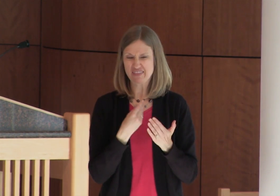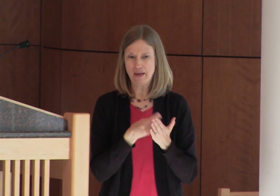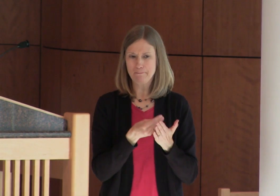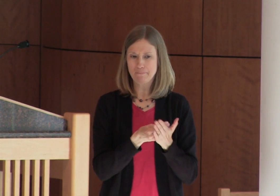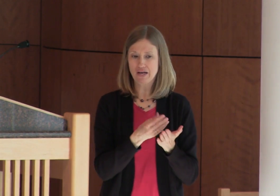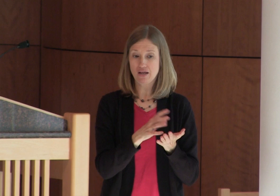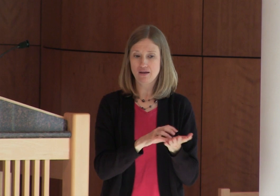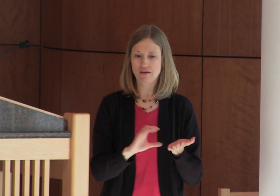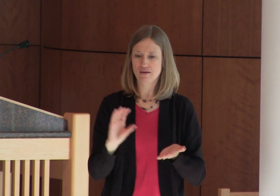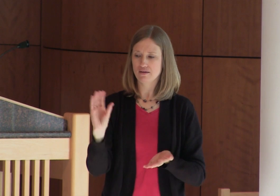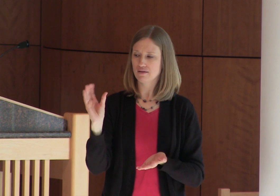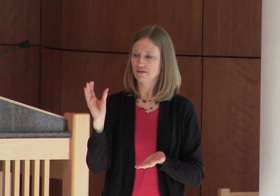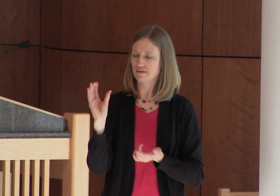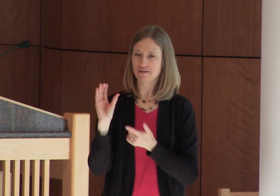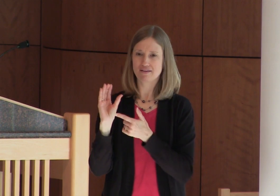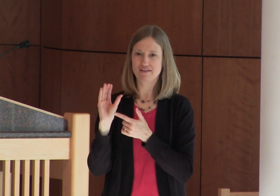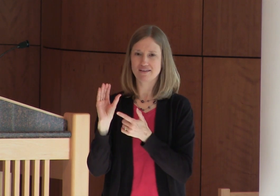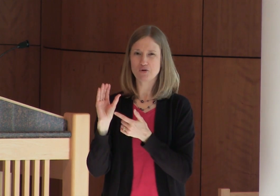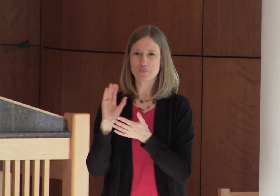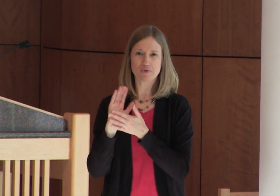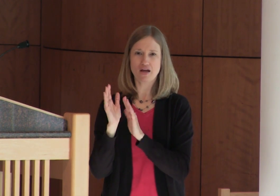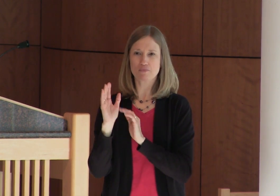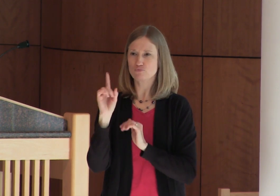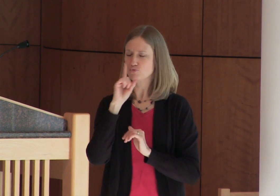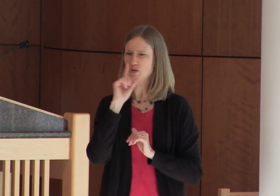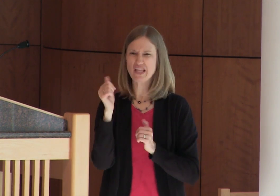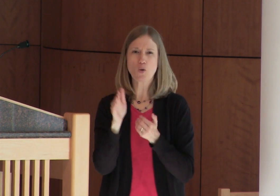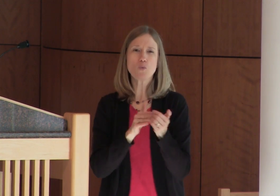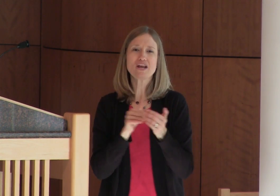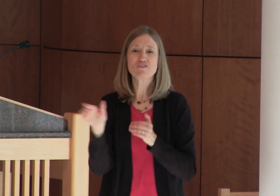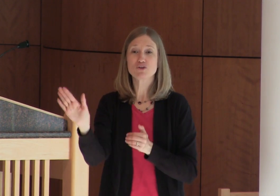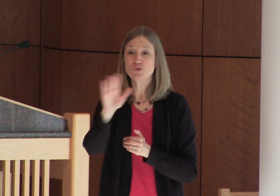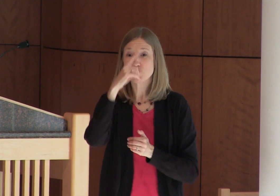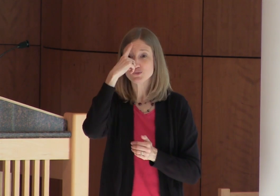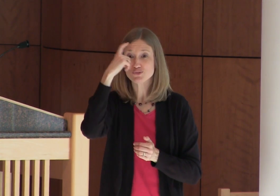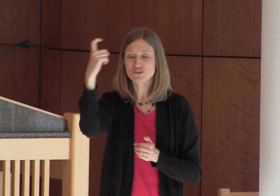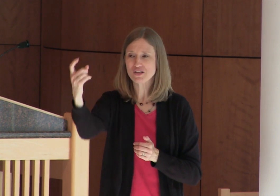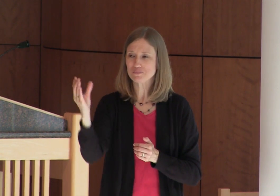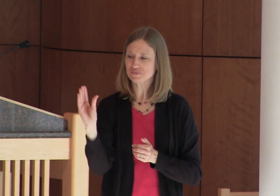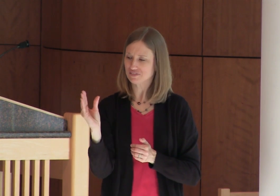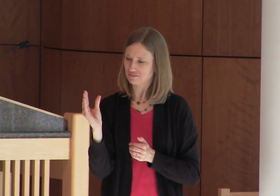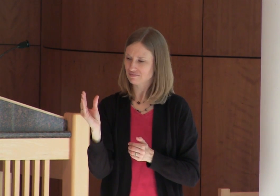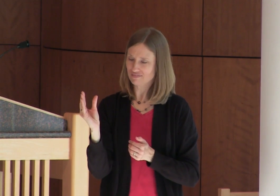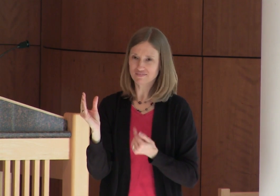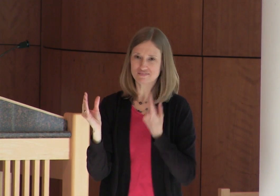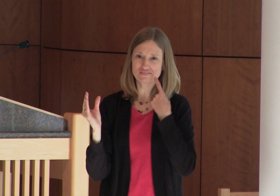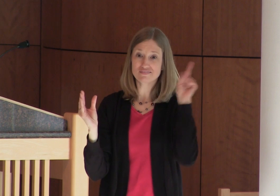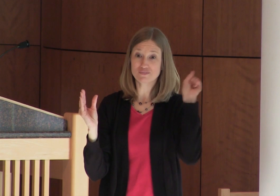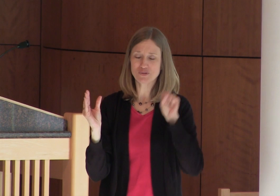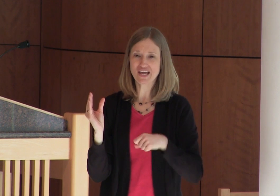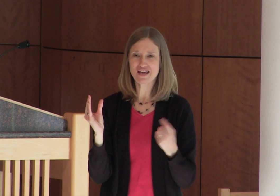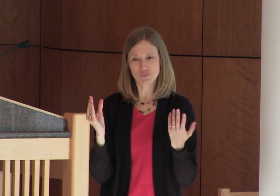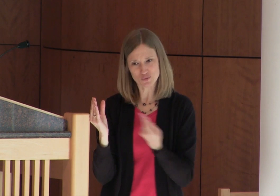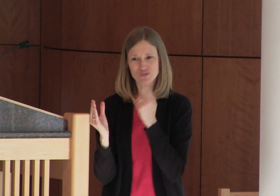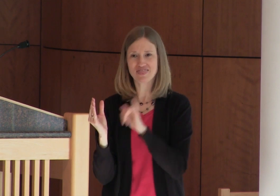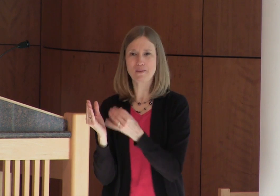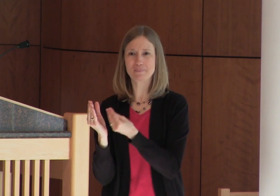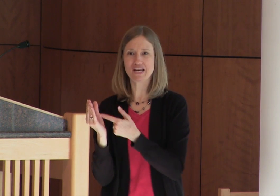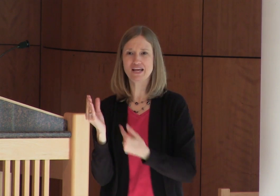up, that will virtually make anything we dream possible. Any of those things, those dreams that you